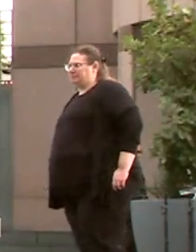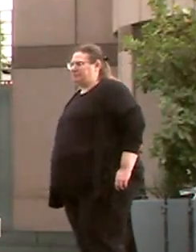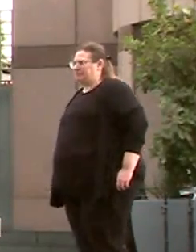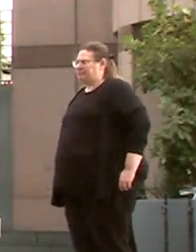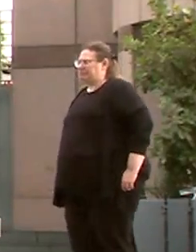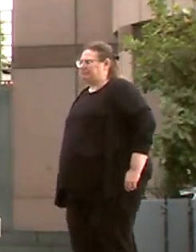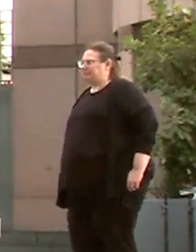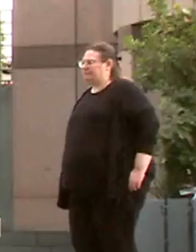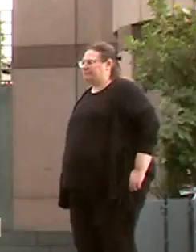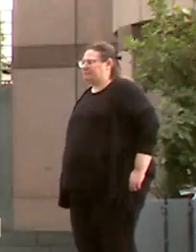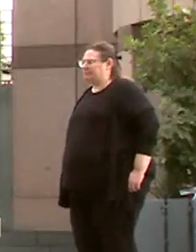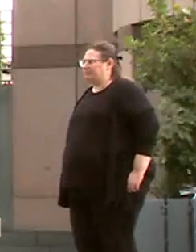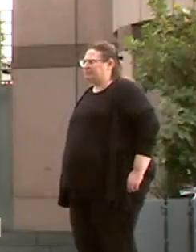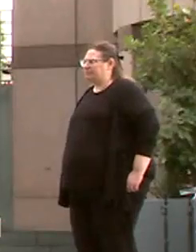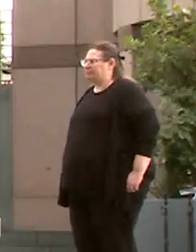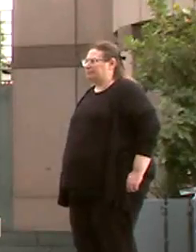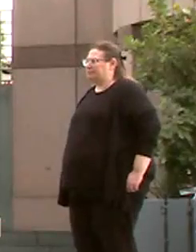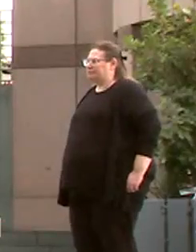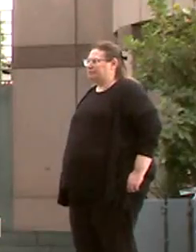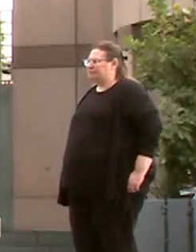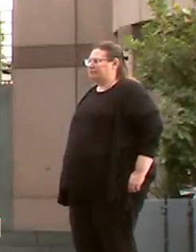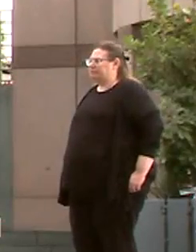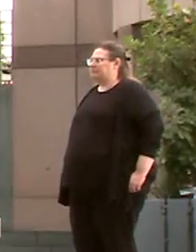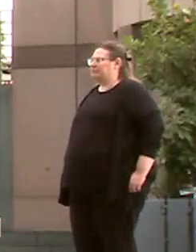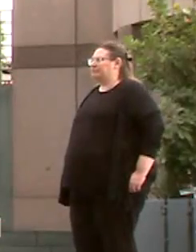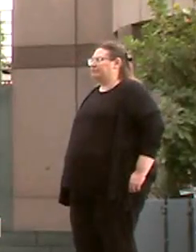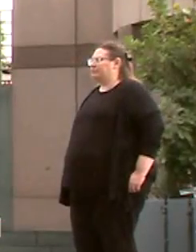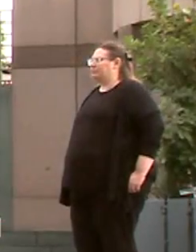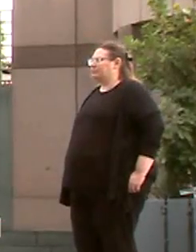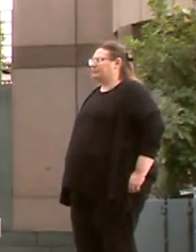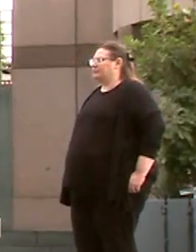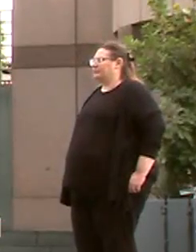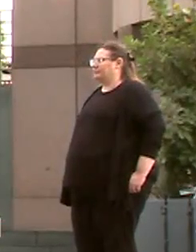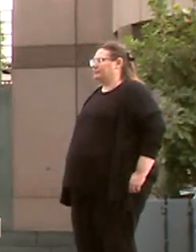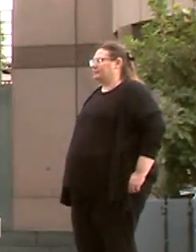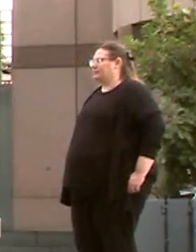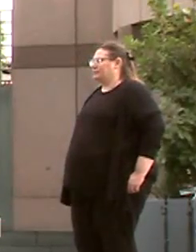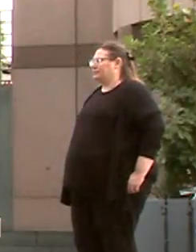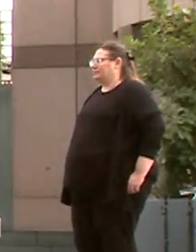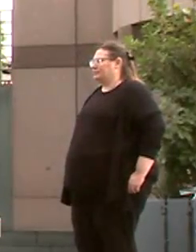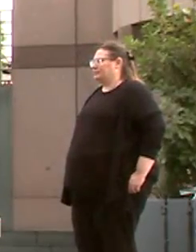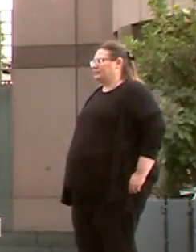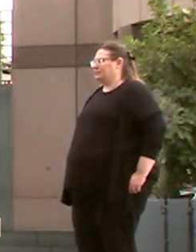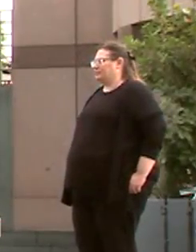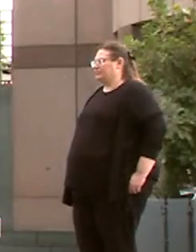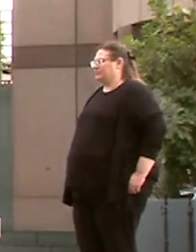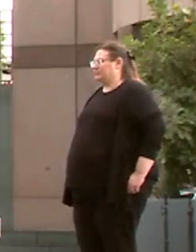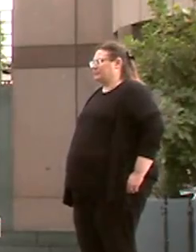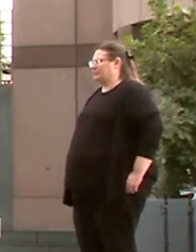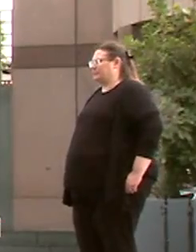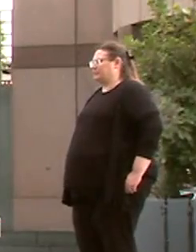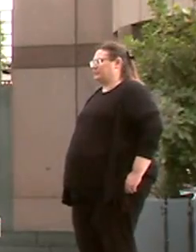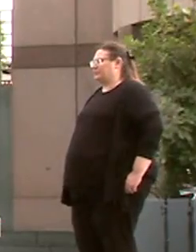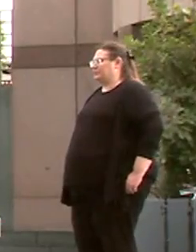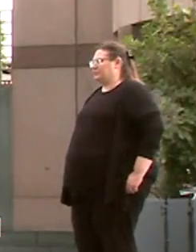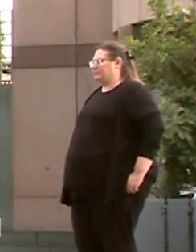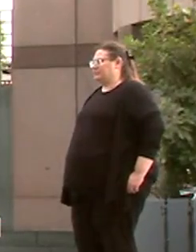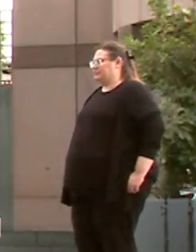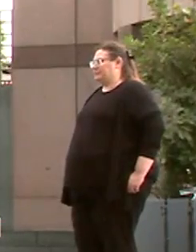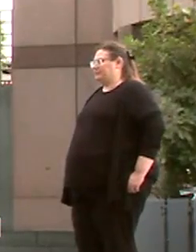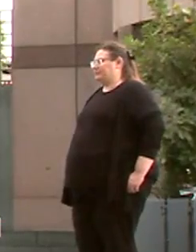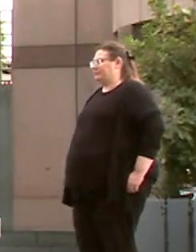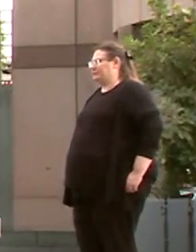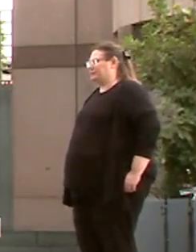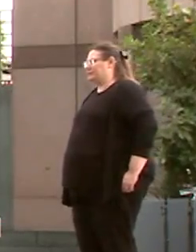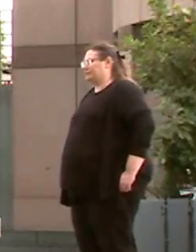they're falling in love, um, and they're having all the same problems that all of us do. They're also disabled. The story is